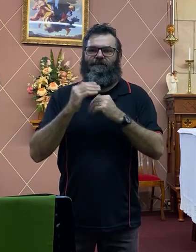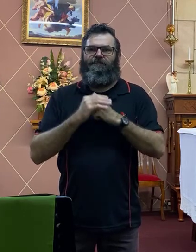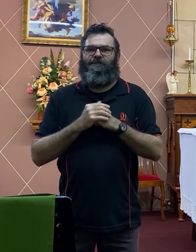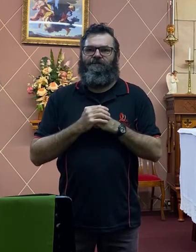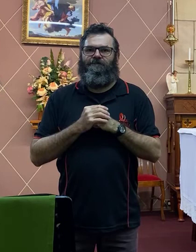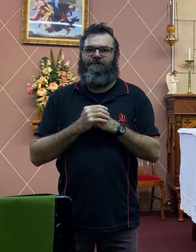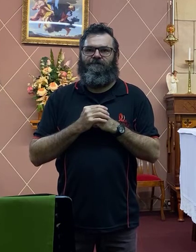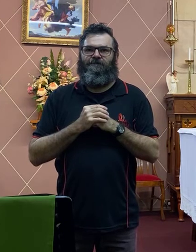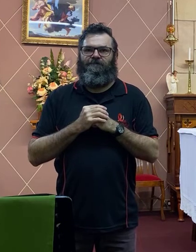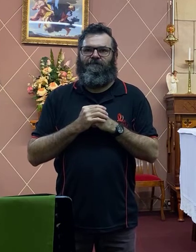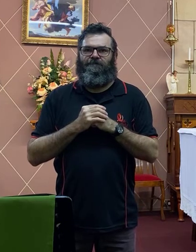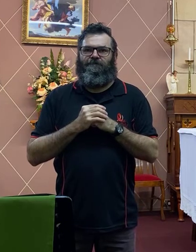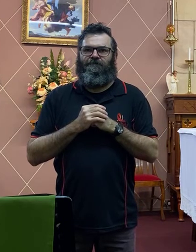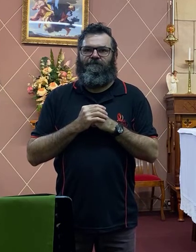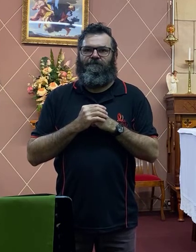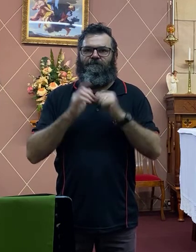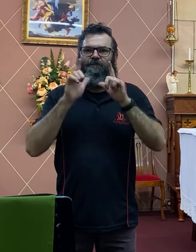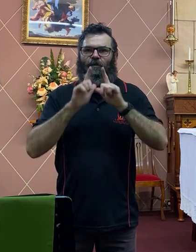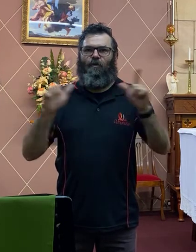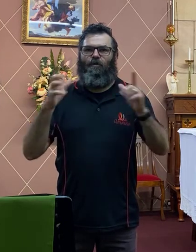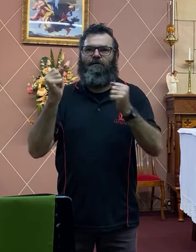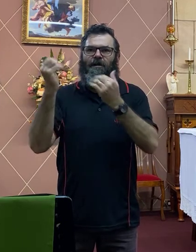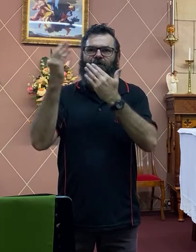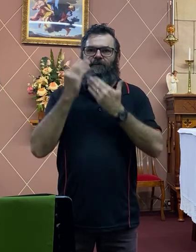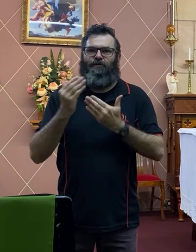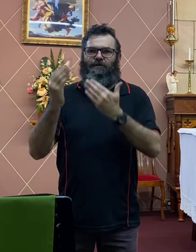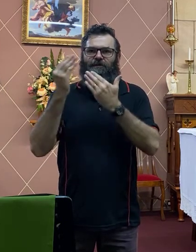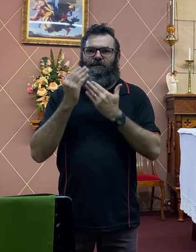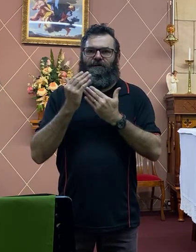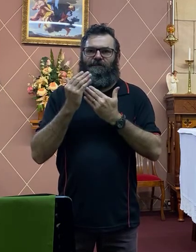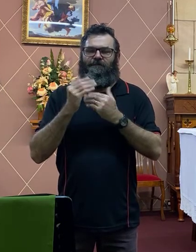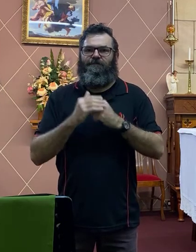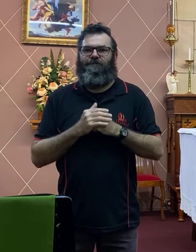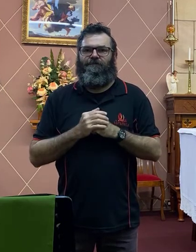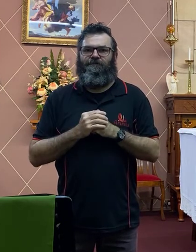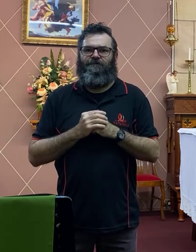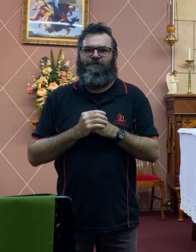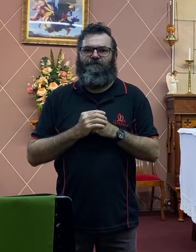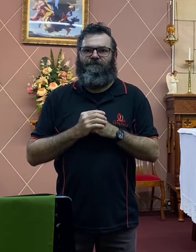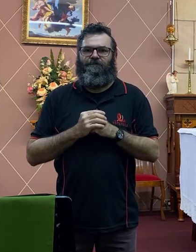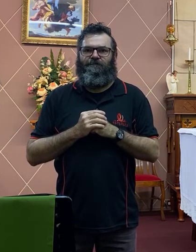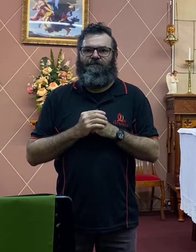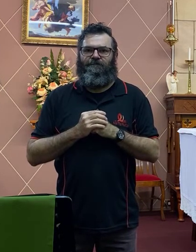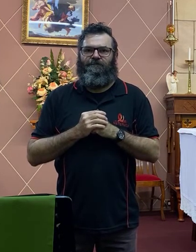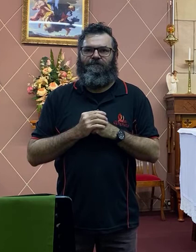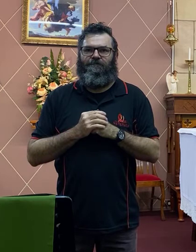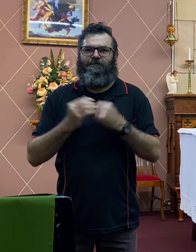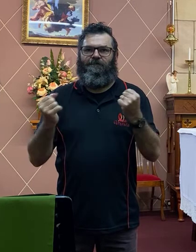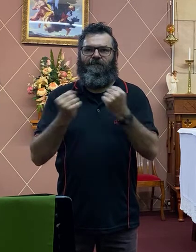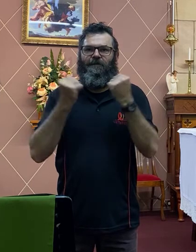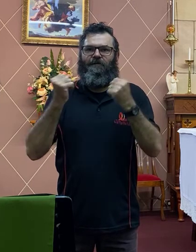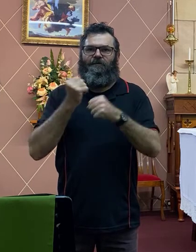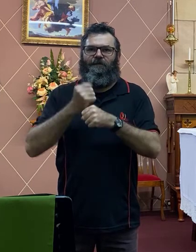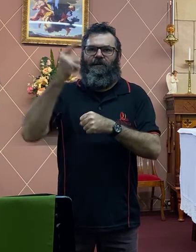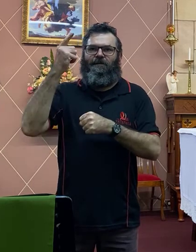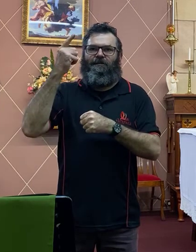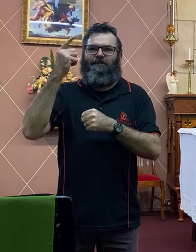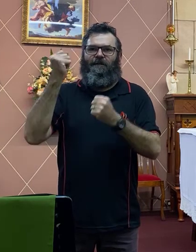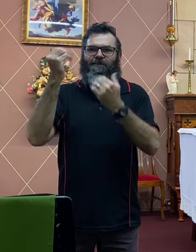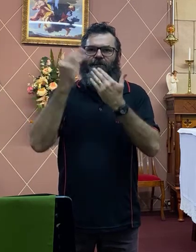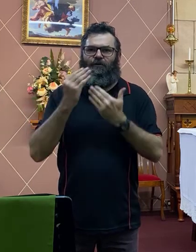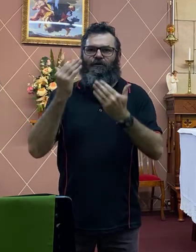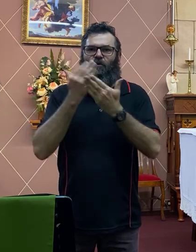mercy. Lord, have mercy. Lord, have mercy. Almighty God, have mercy on